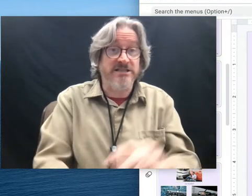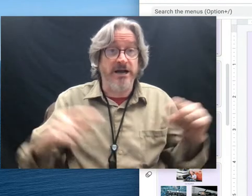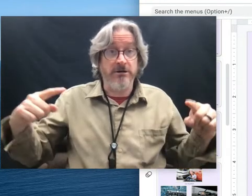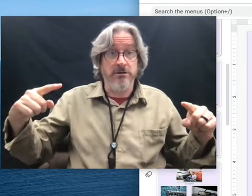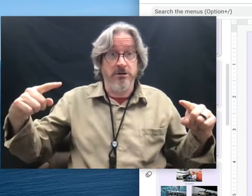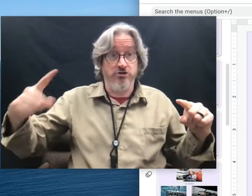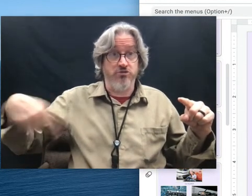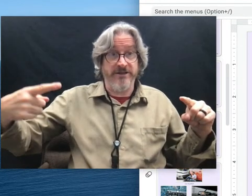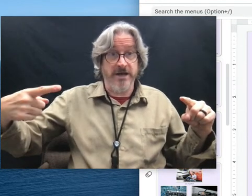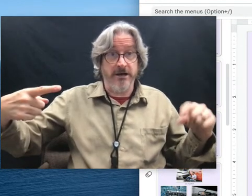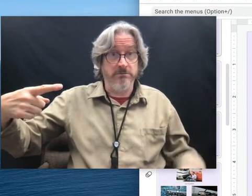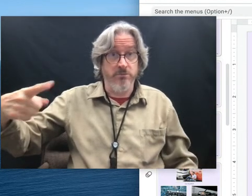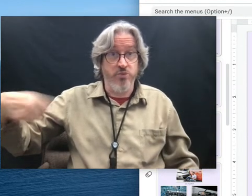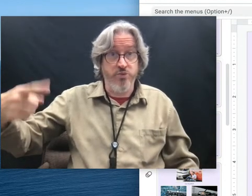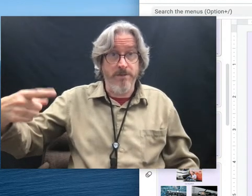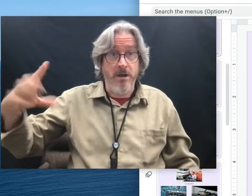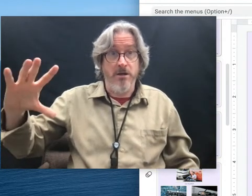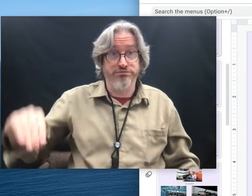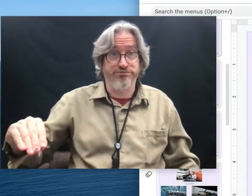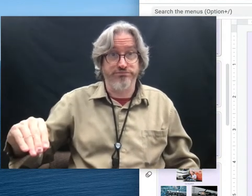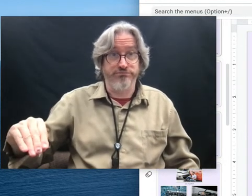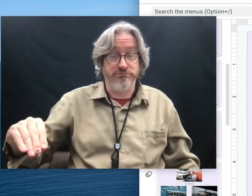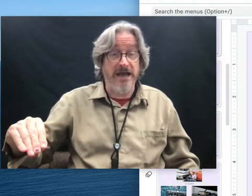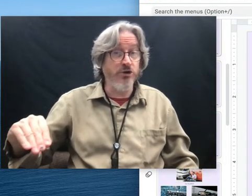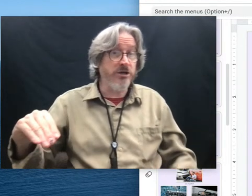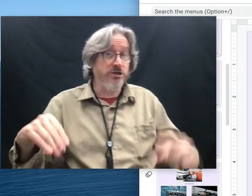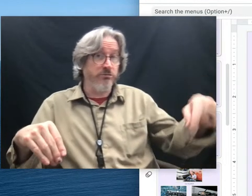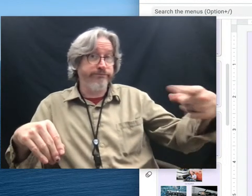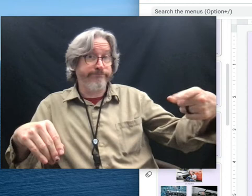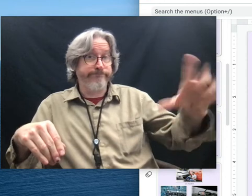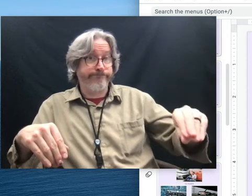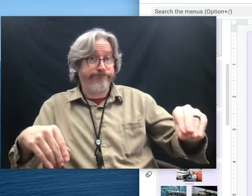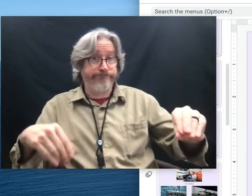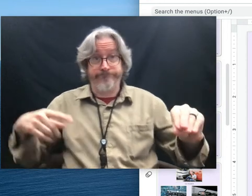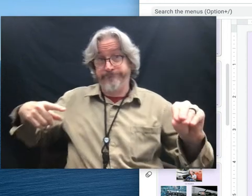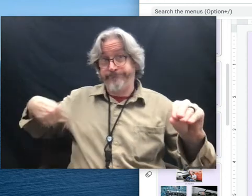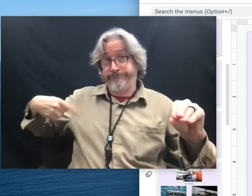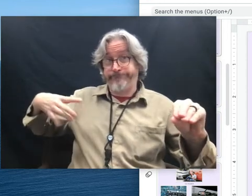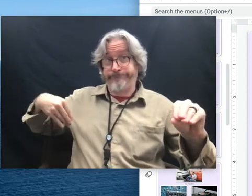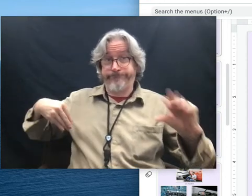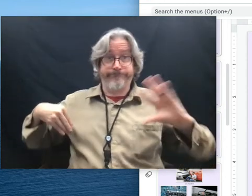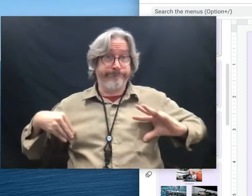Flat tire, draw the tire, whoop, and you can do,